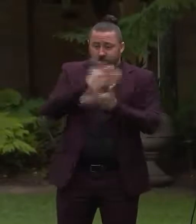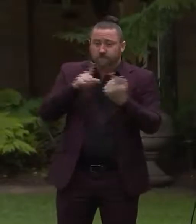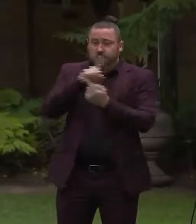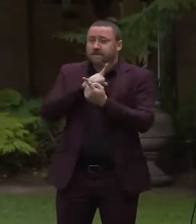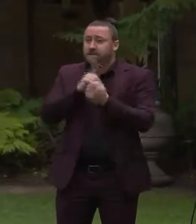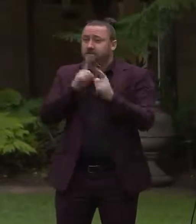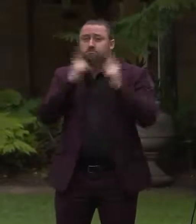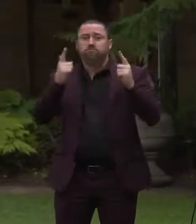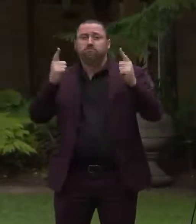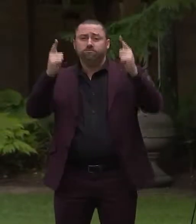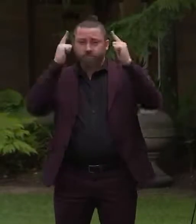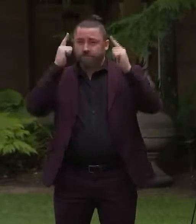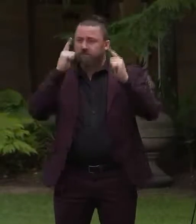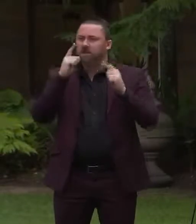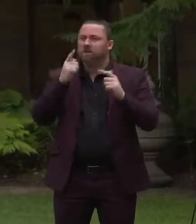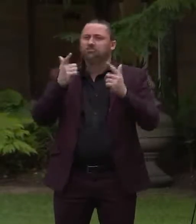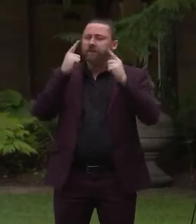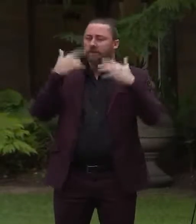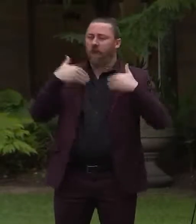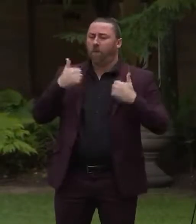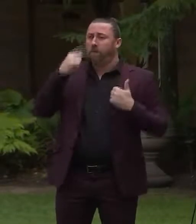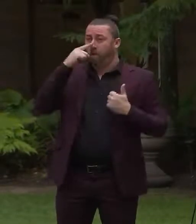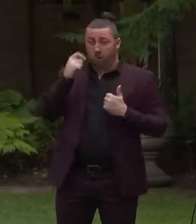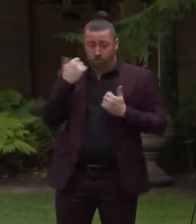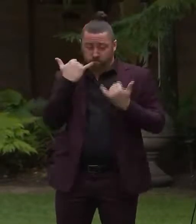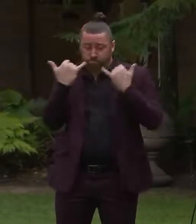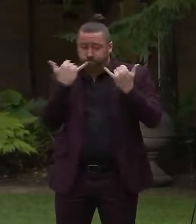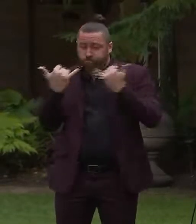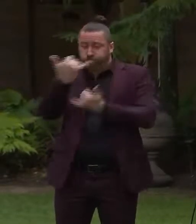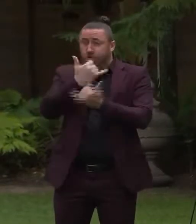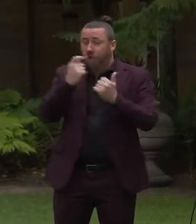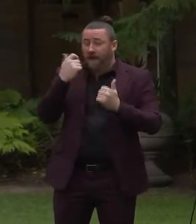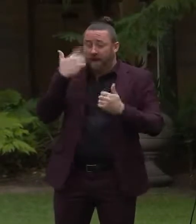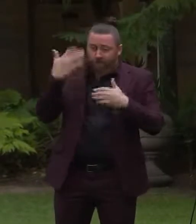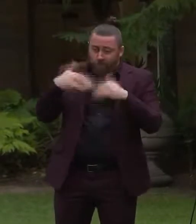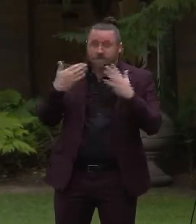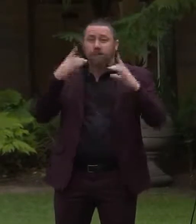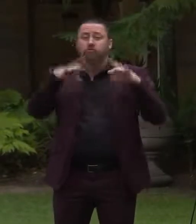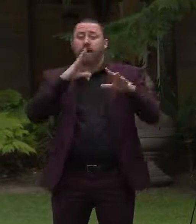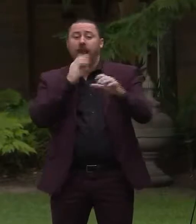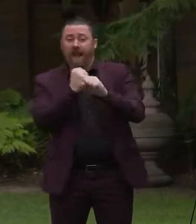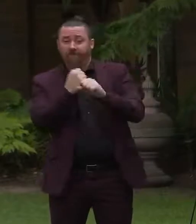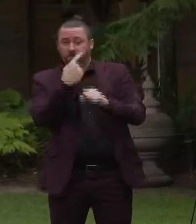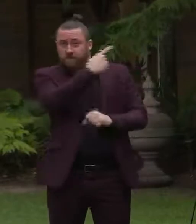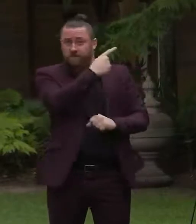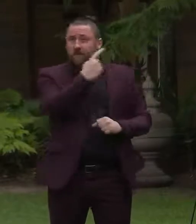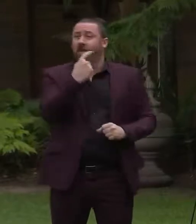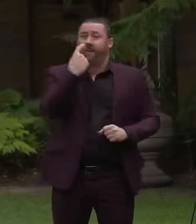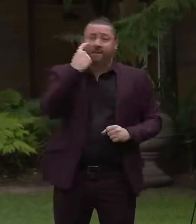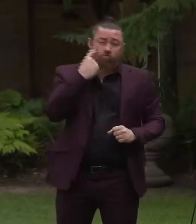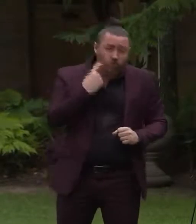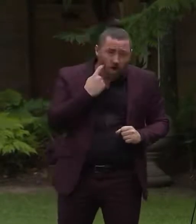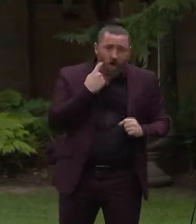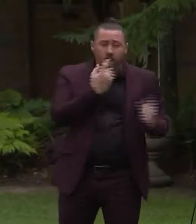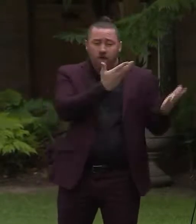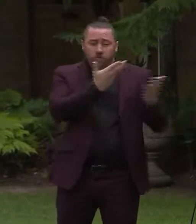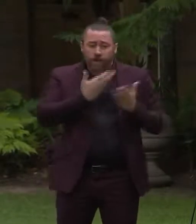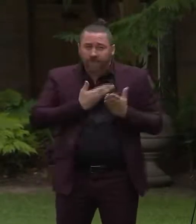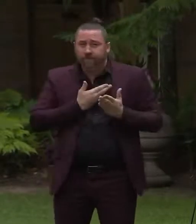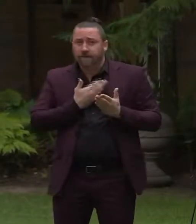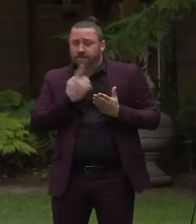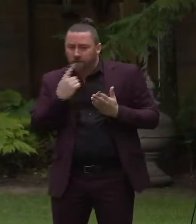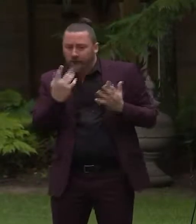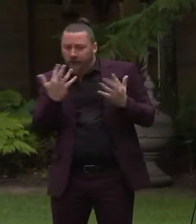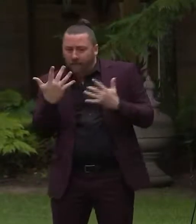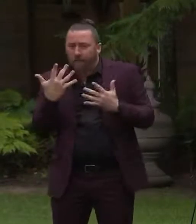including the Commonwealth, nearly every single day, and the Commonwealth right from the start has tried to give us assurances that we would